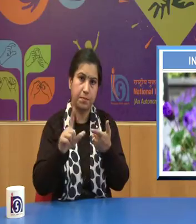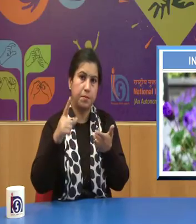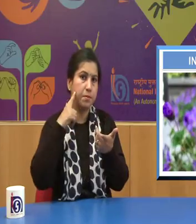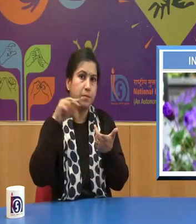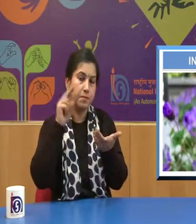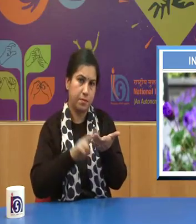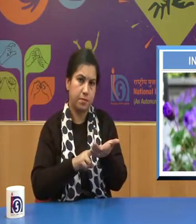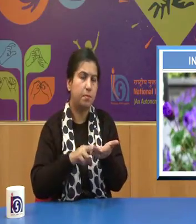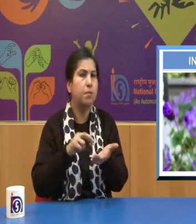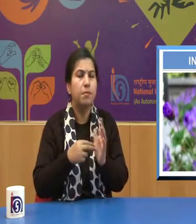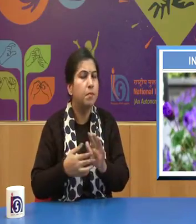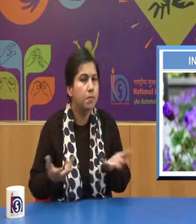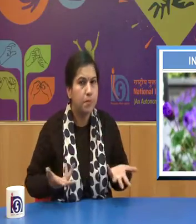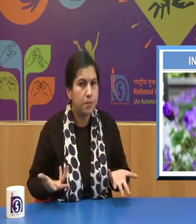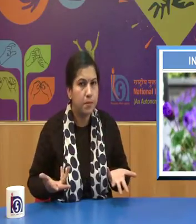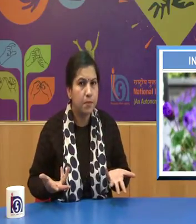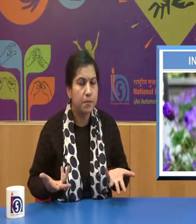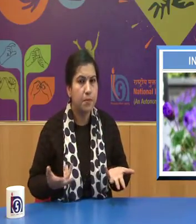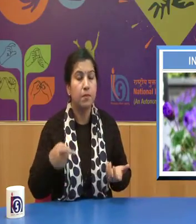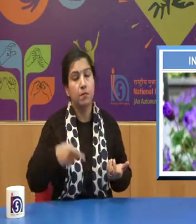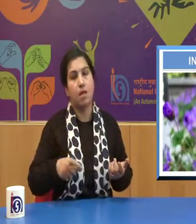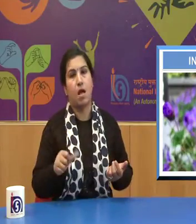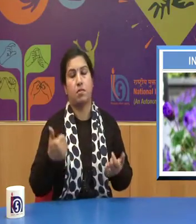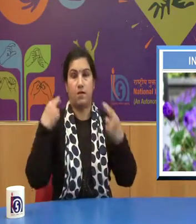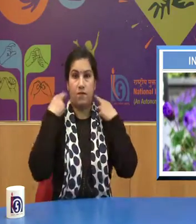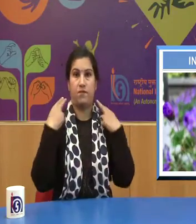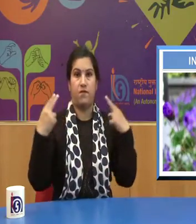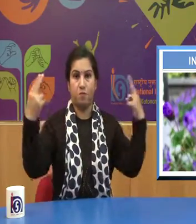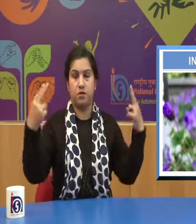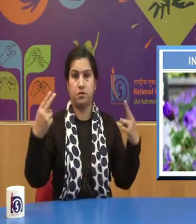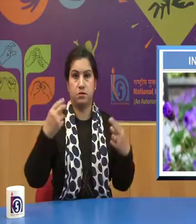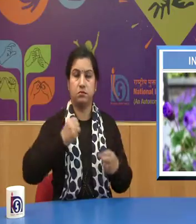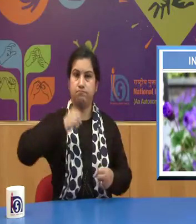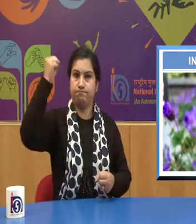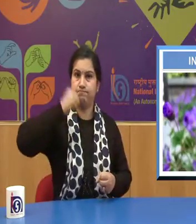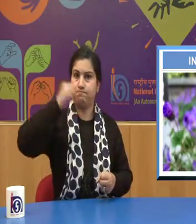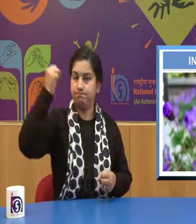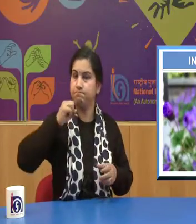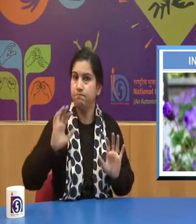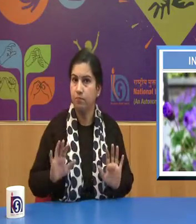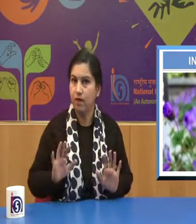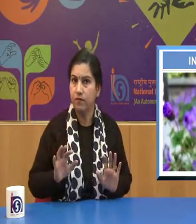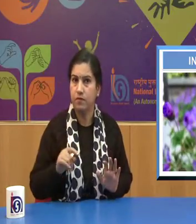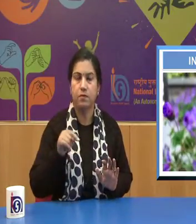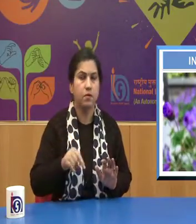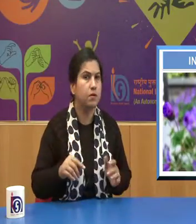Learners, Indigo Rebellion was the other famous peasant revolt that took